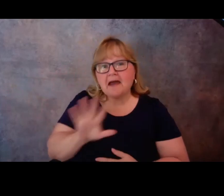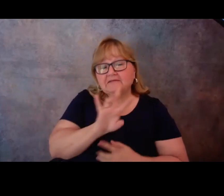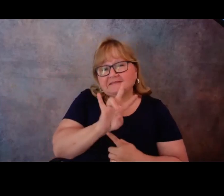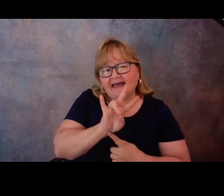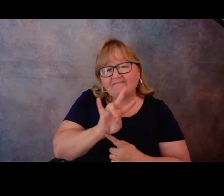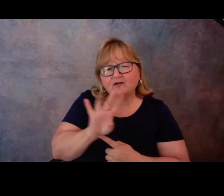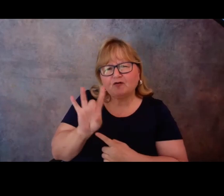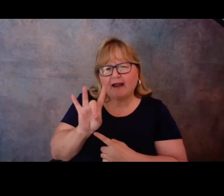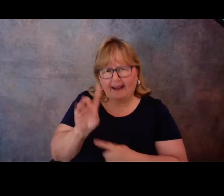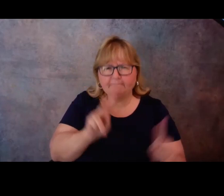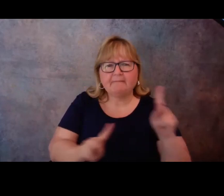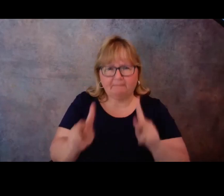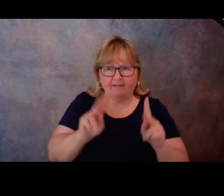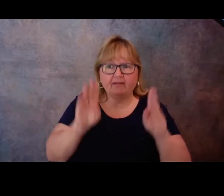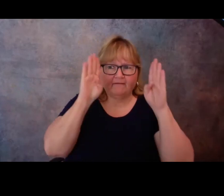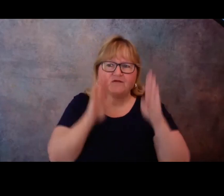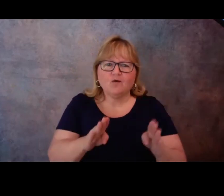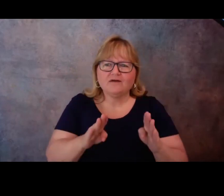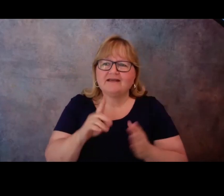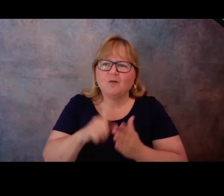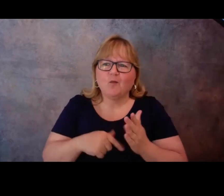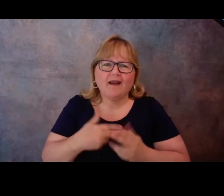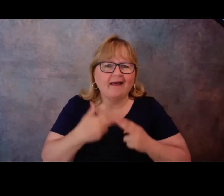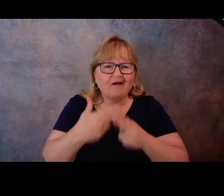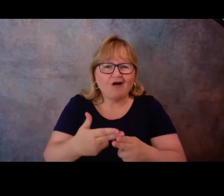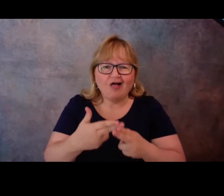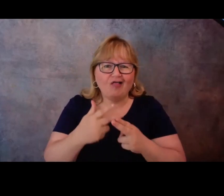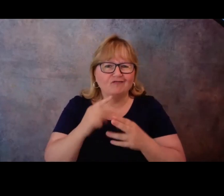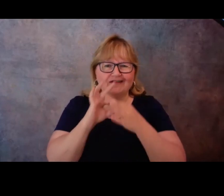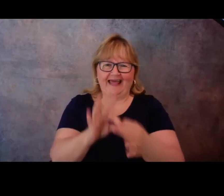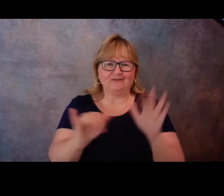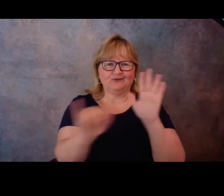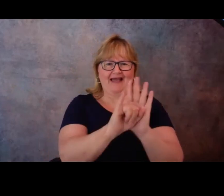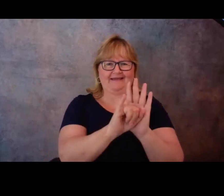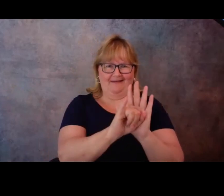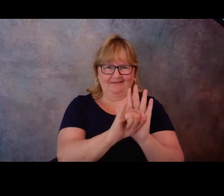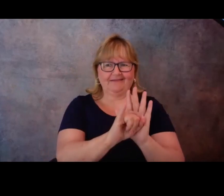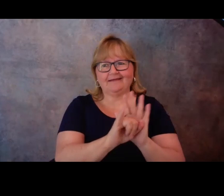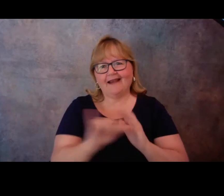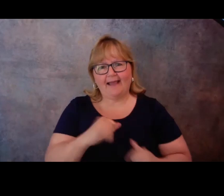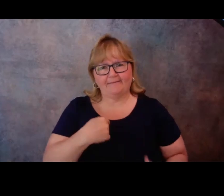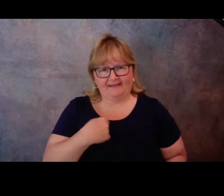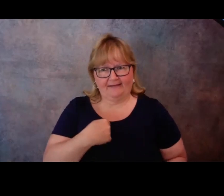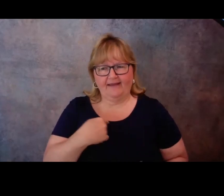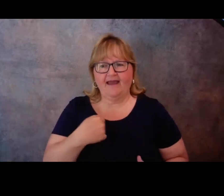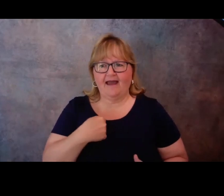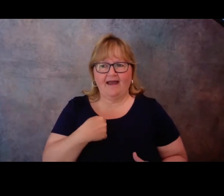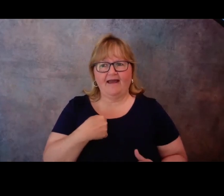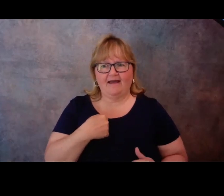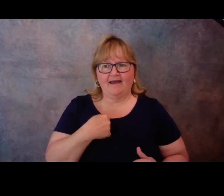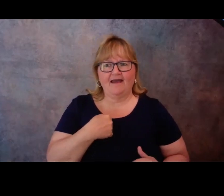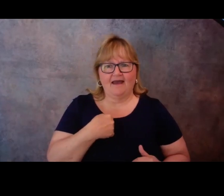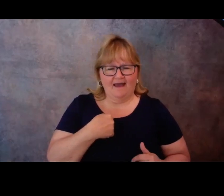them focus on what I call identity-specific issues. Like me, I'm the SR